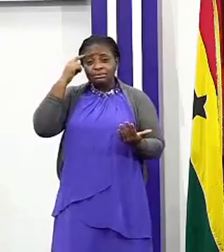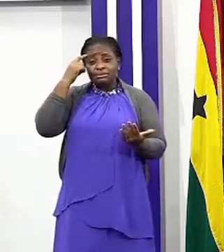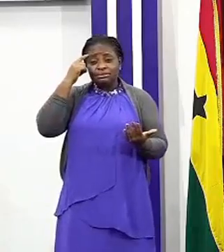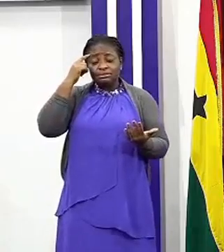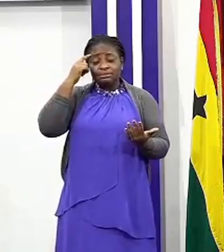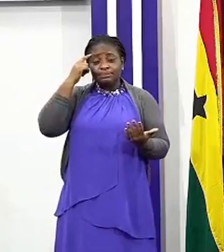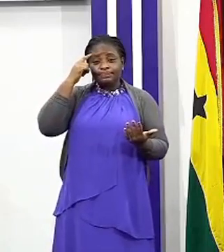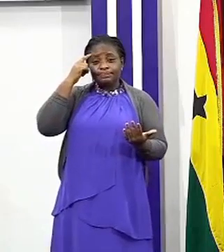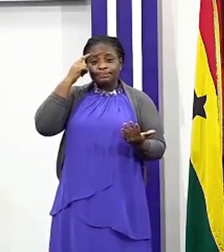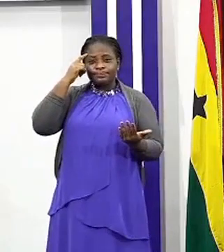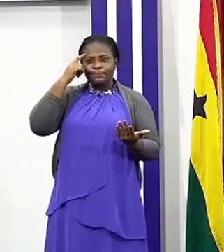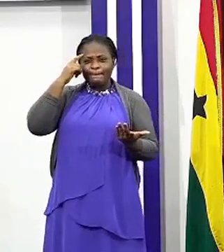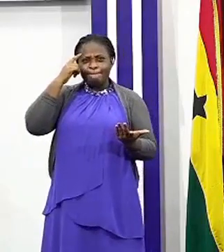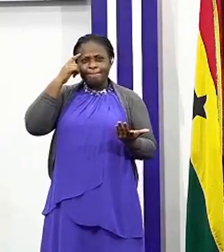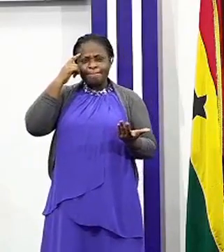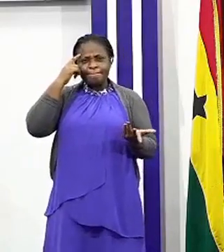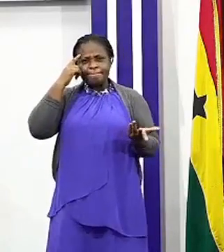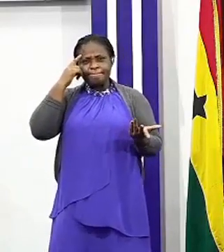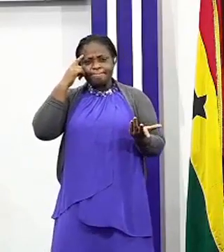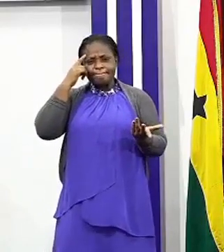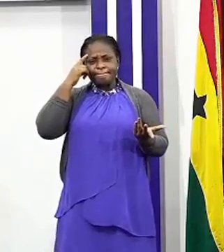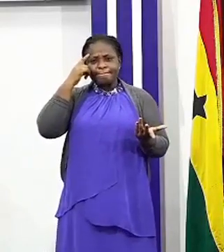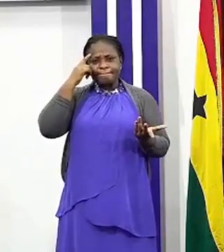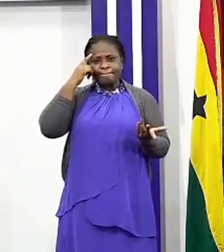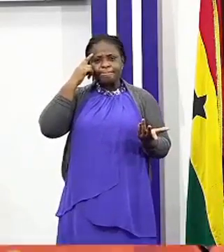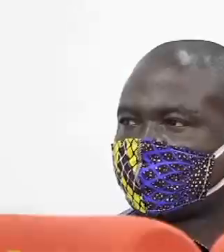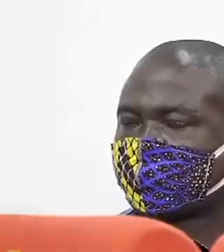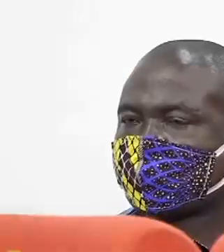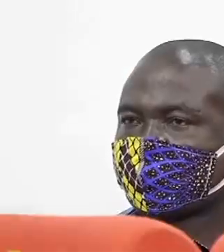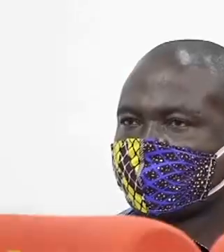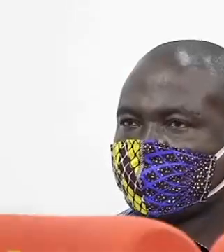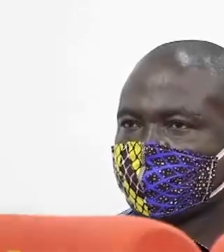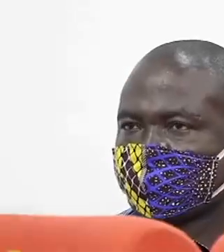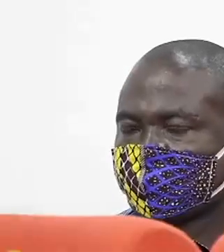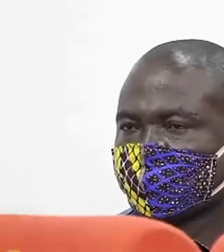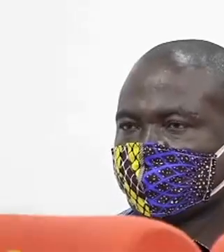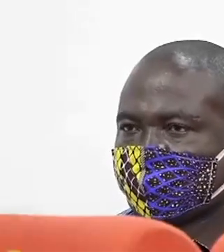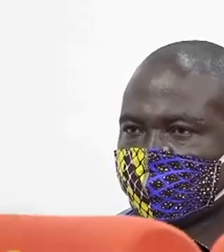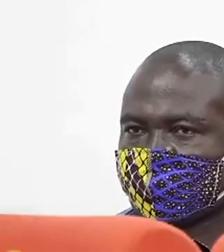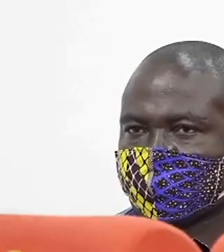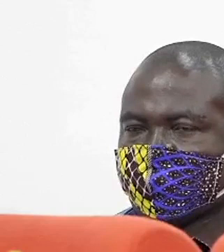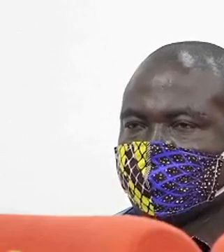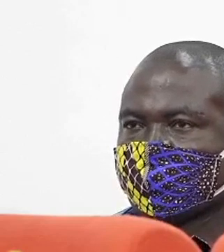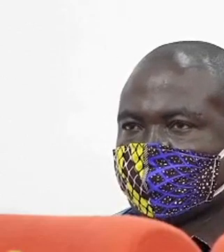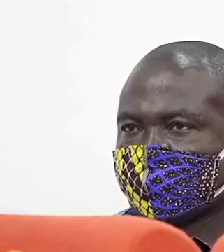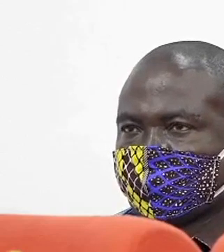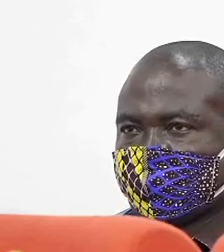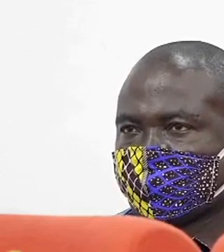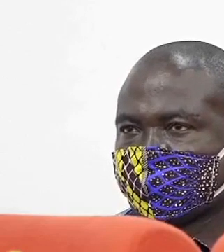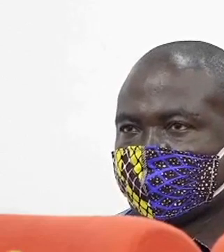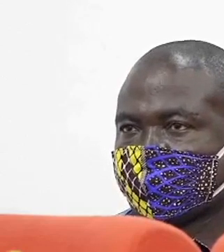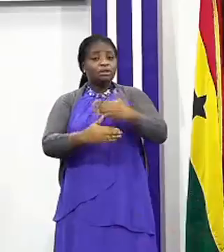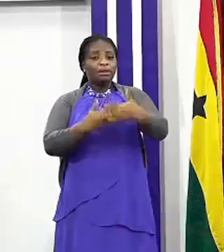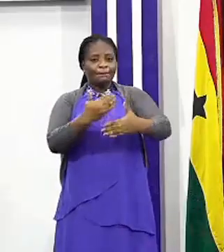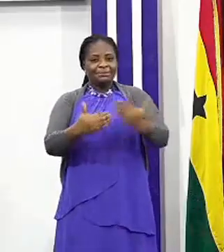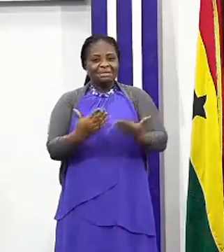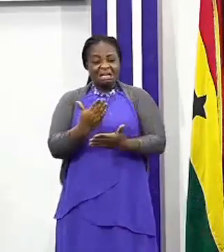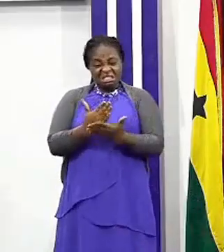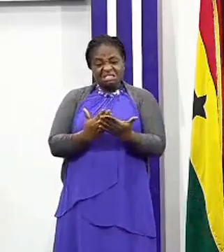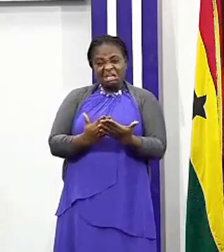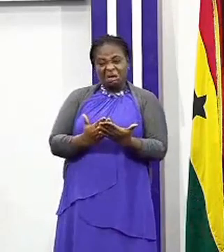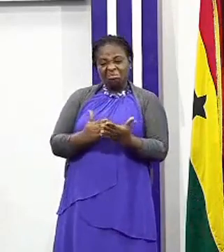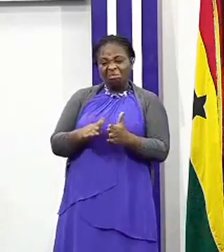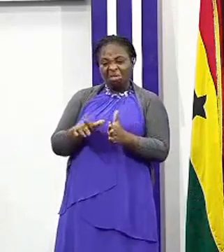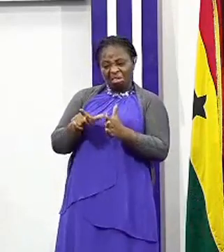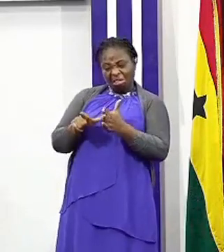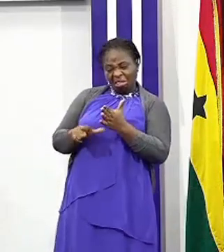will be looking at how we can improve this process. There have been some delays, and